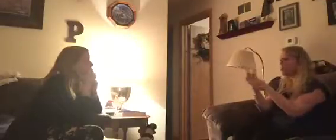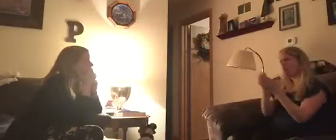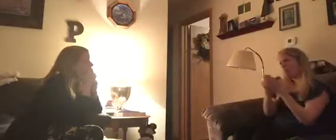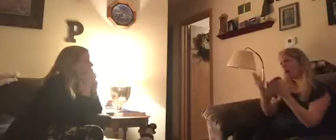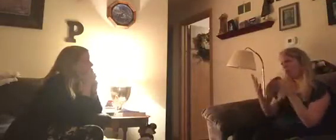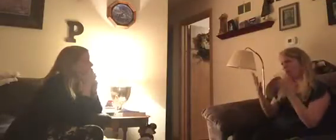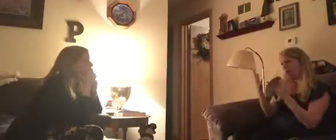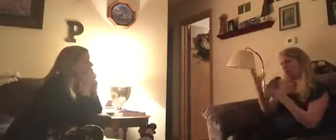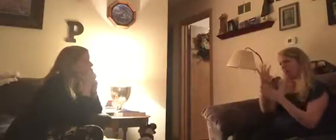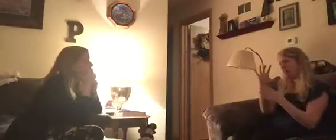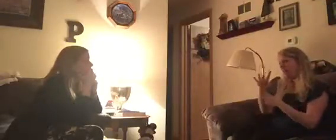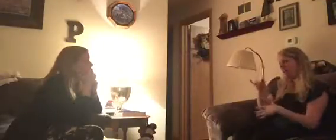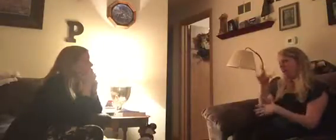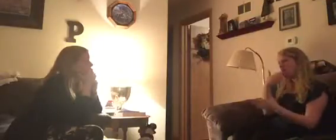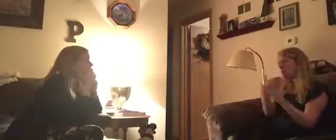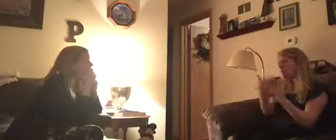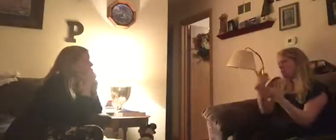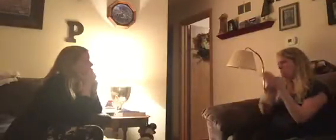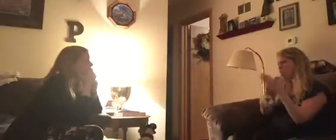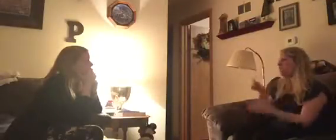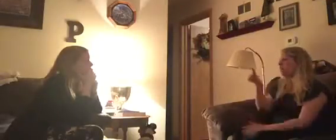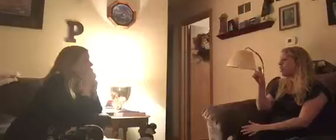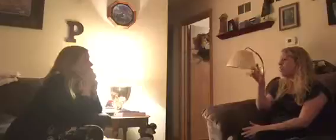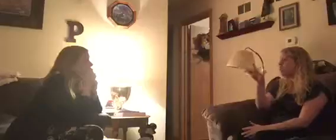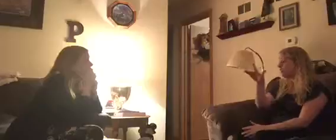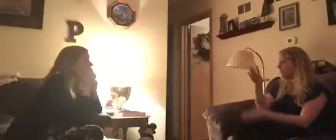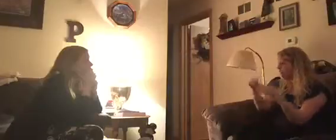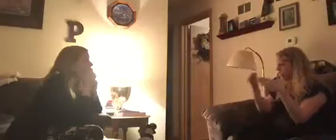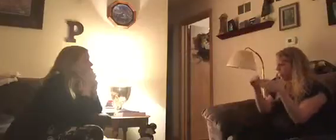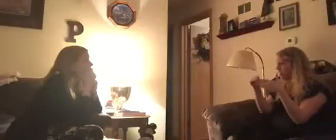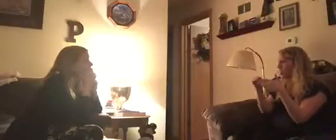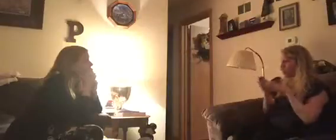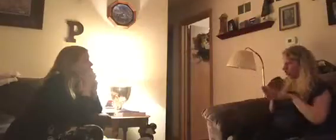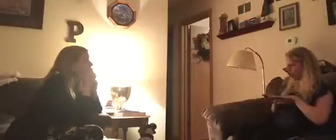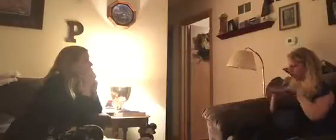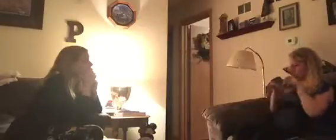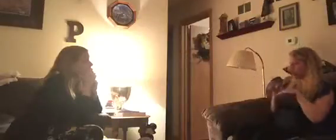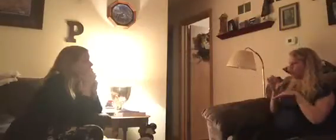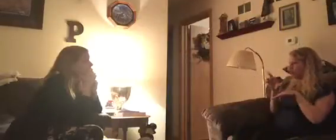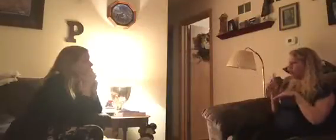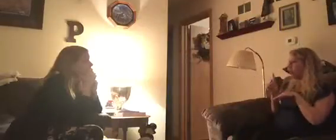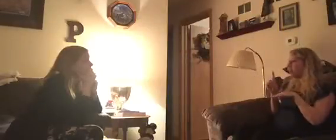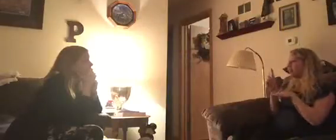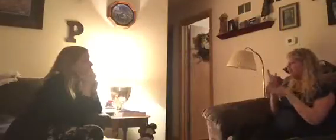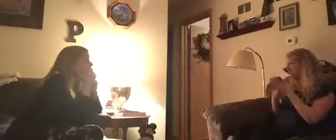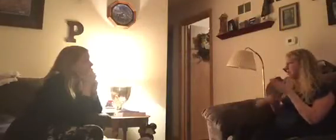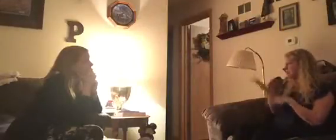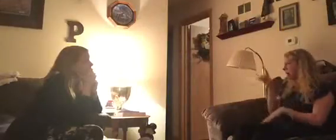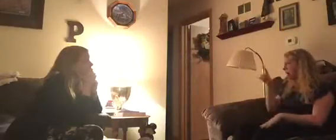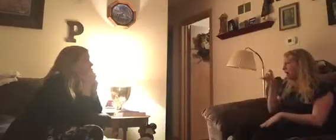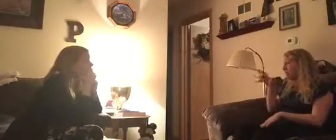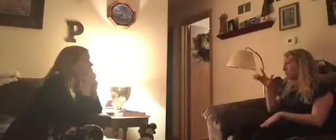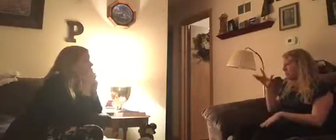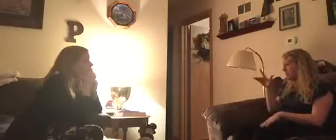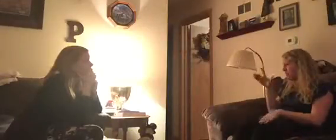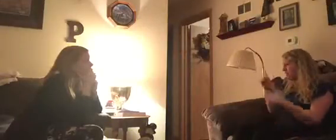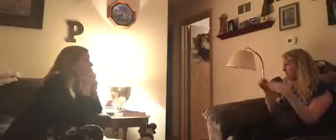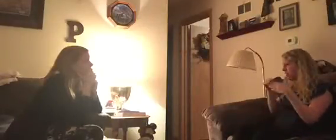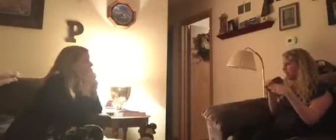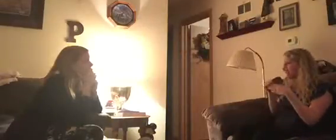$125. And then same thing with the trunk lid, probably about $125. The fenders maybe $70 a